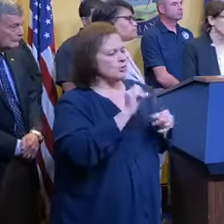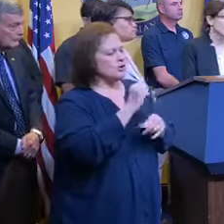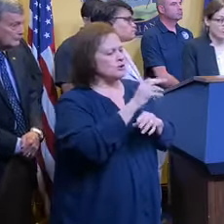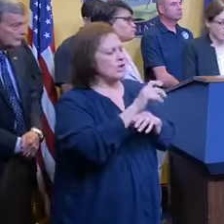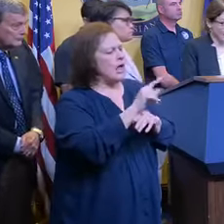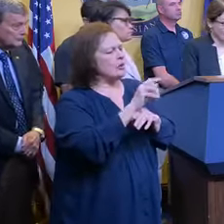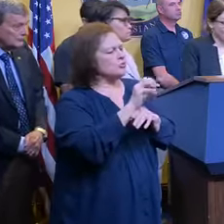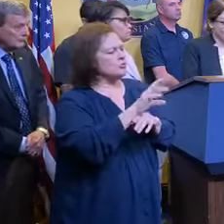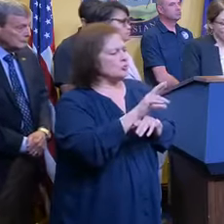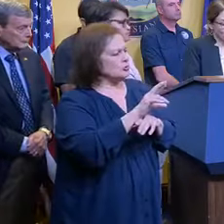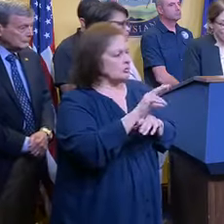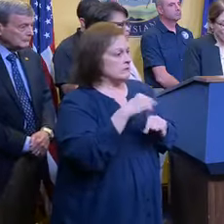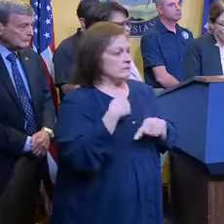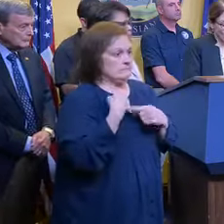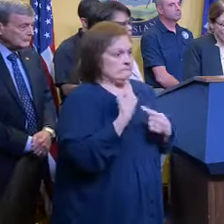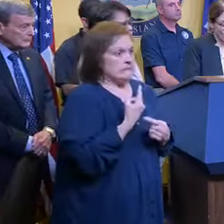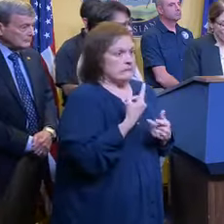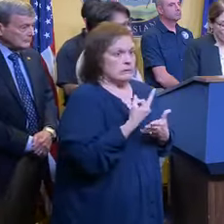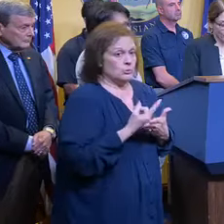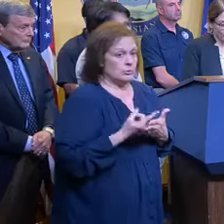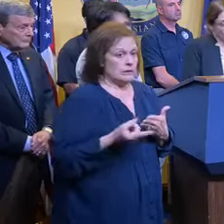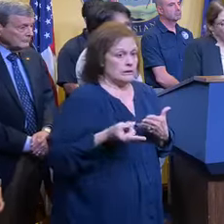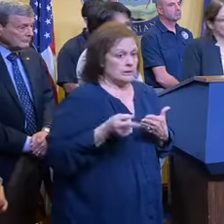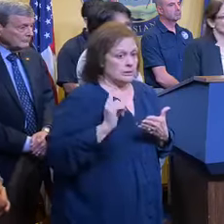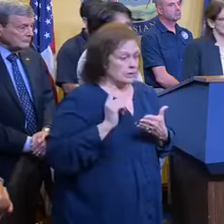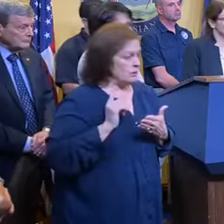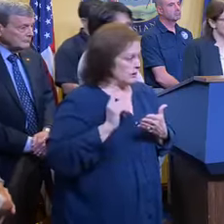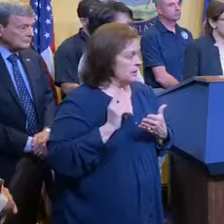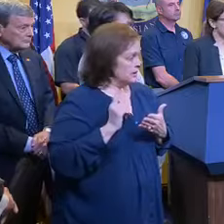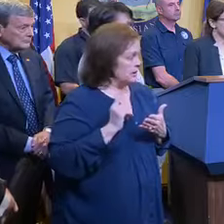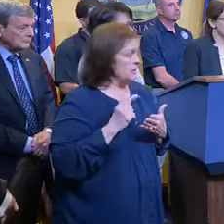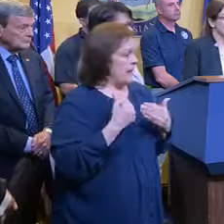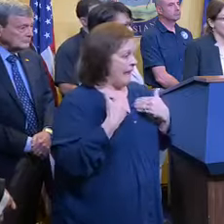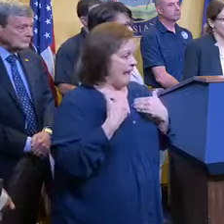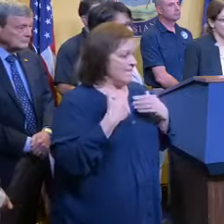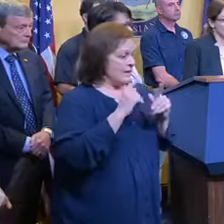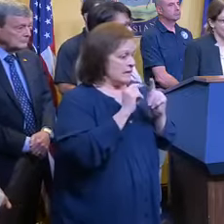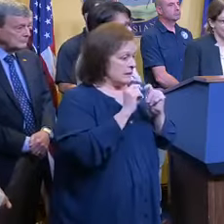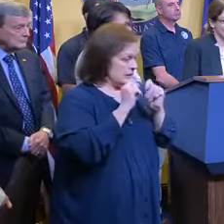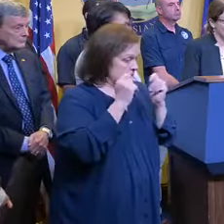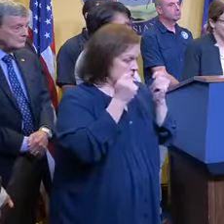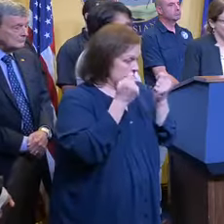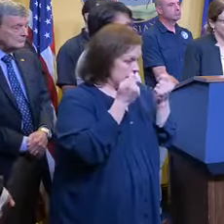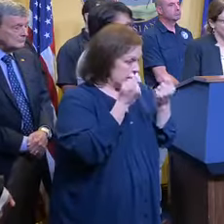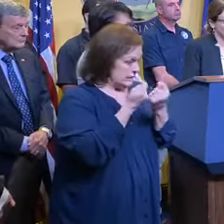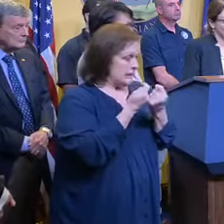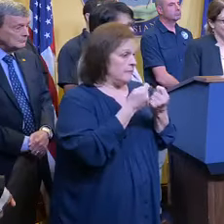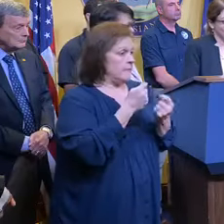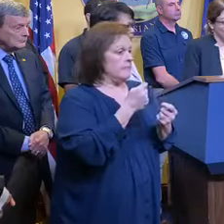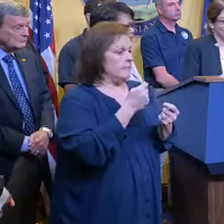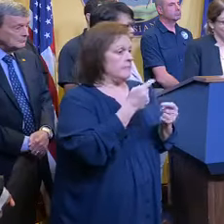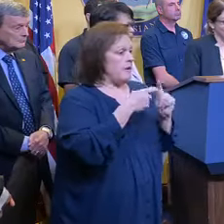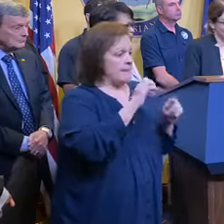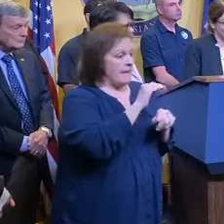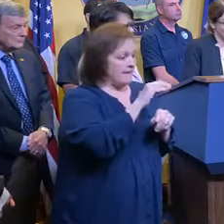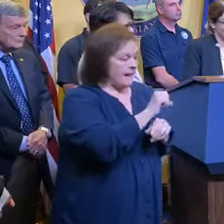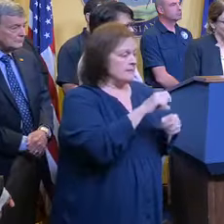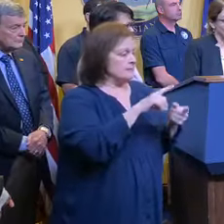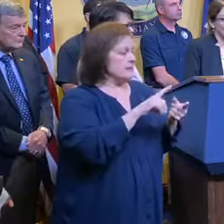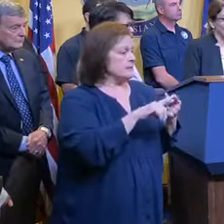providers since last week. We have sort of a team from EMS and NOPD